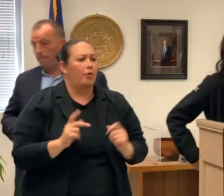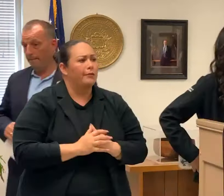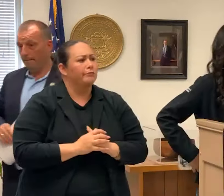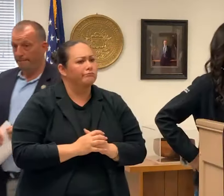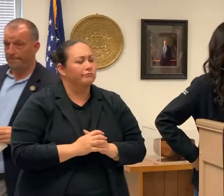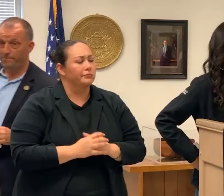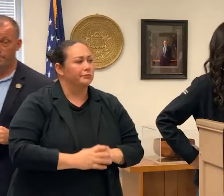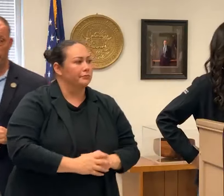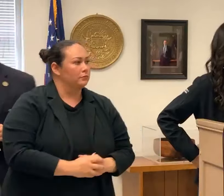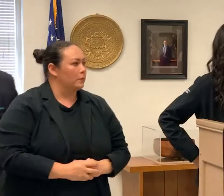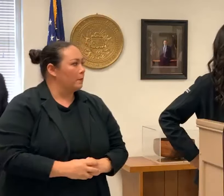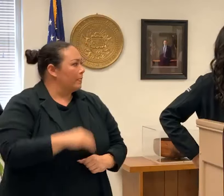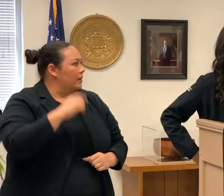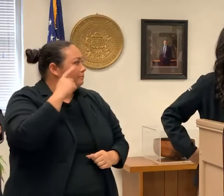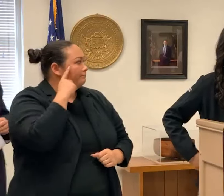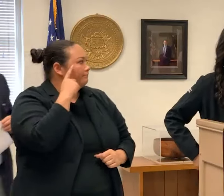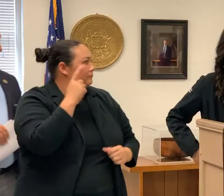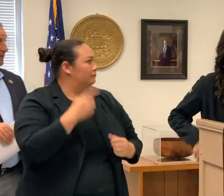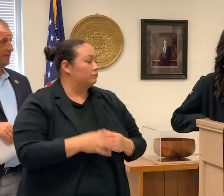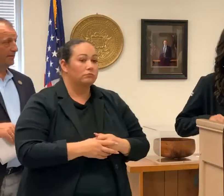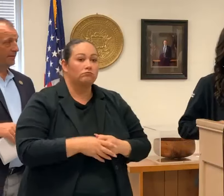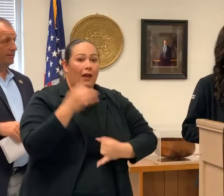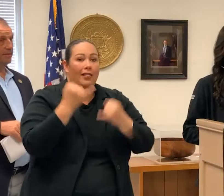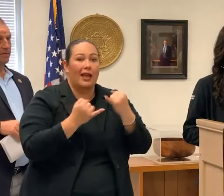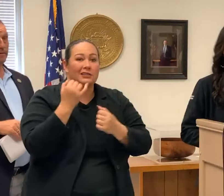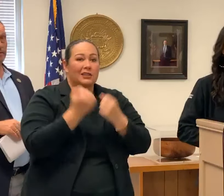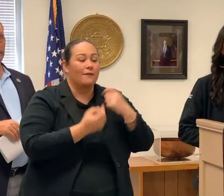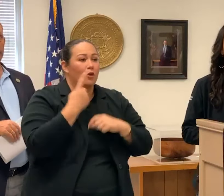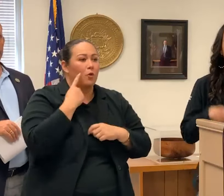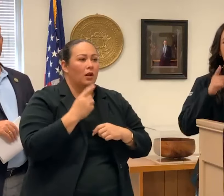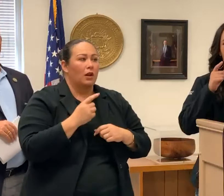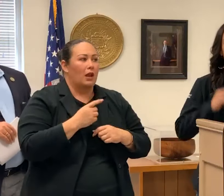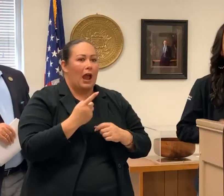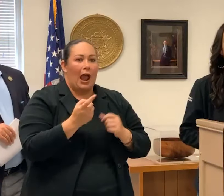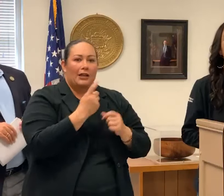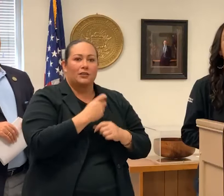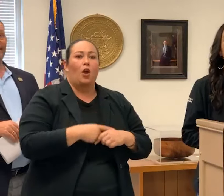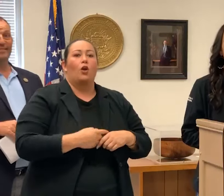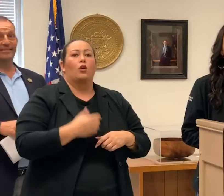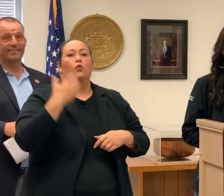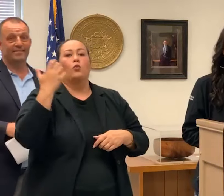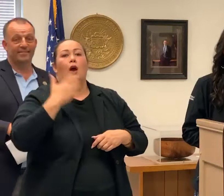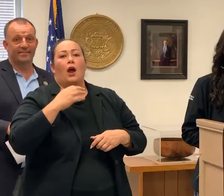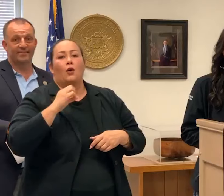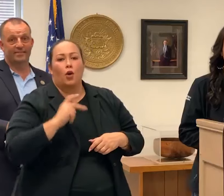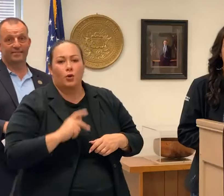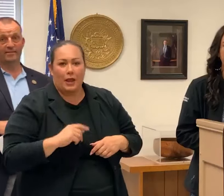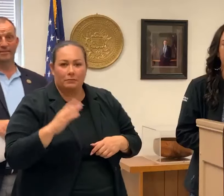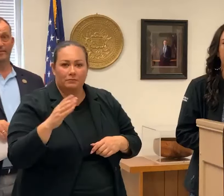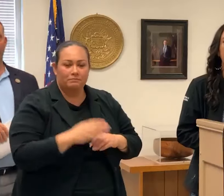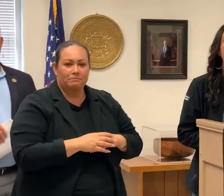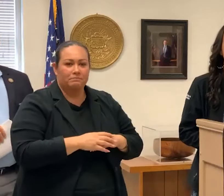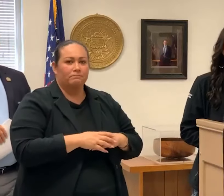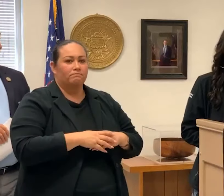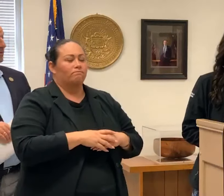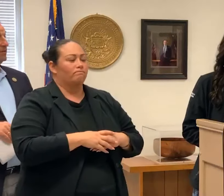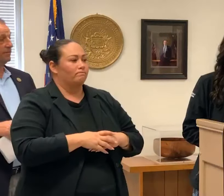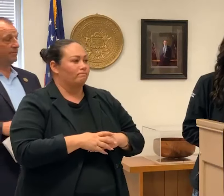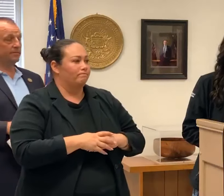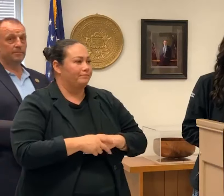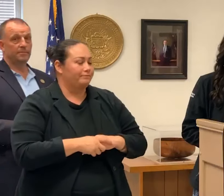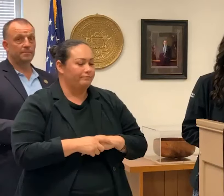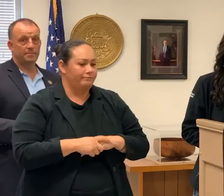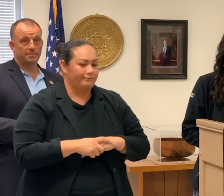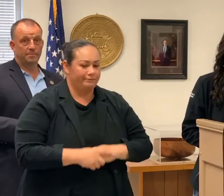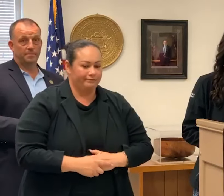Final call. I think we had everybody ask a question. Does that, wow, all right. Bryce, we'll start with you. For the Red Cross,